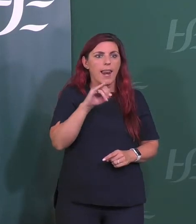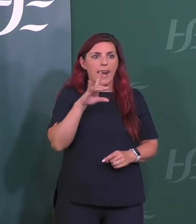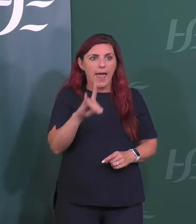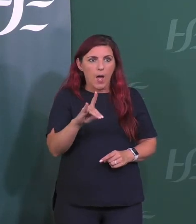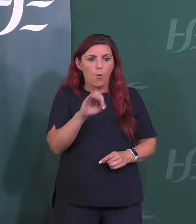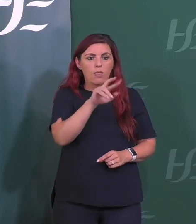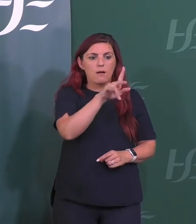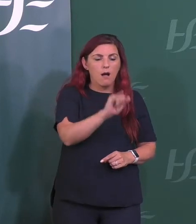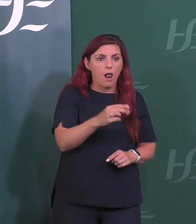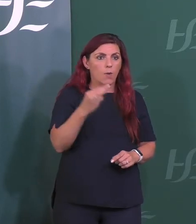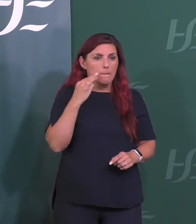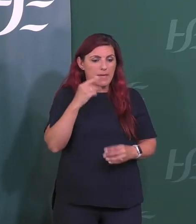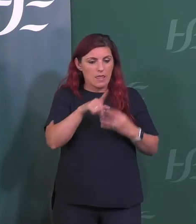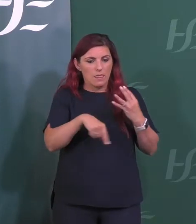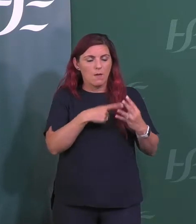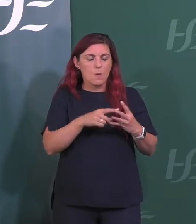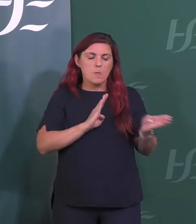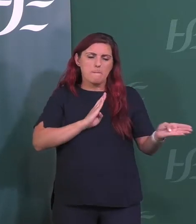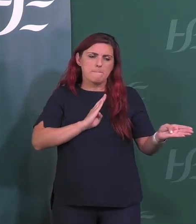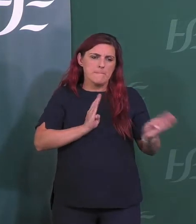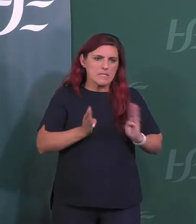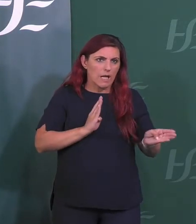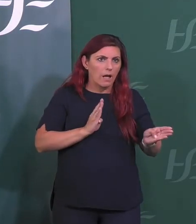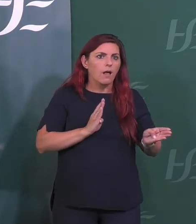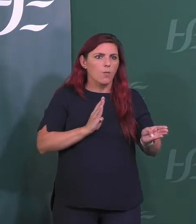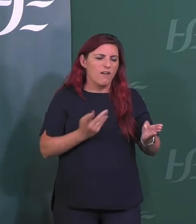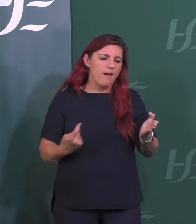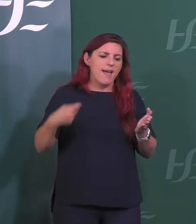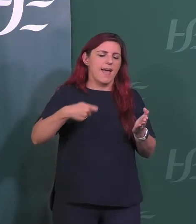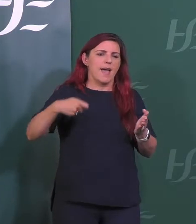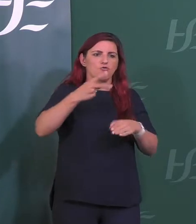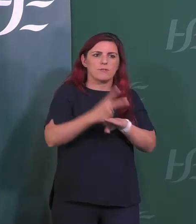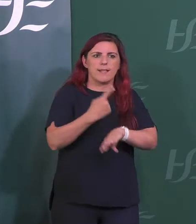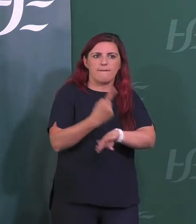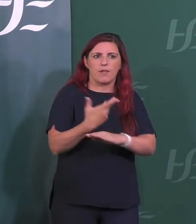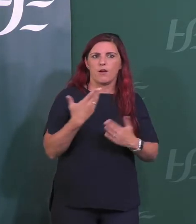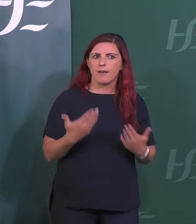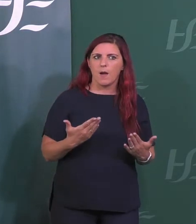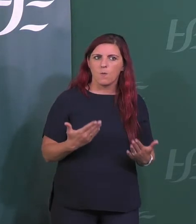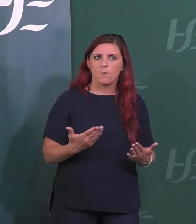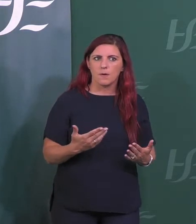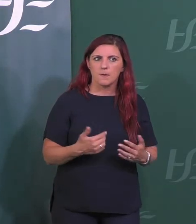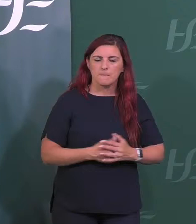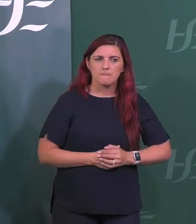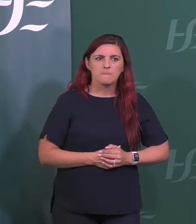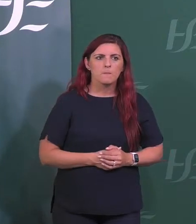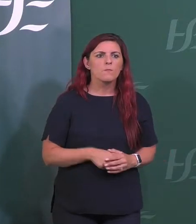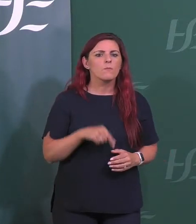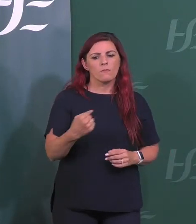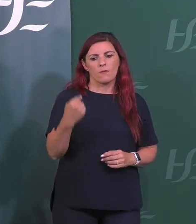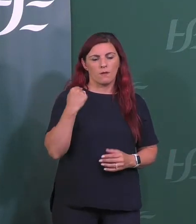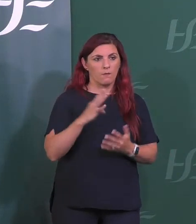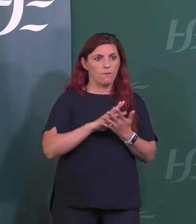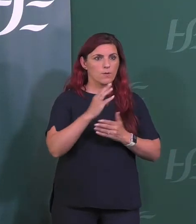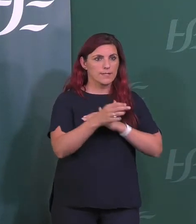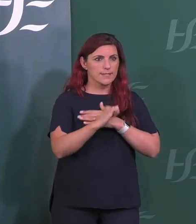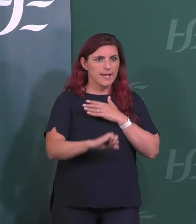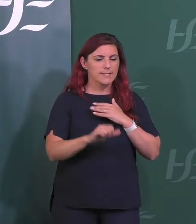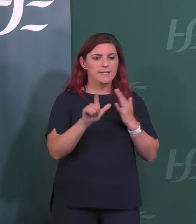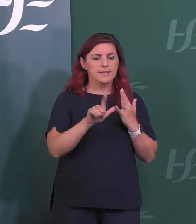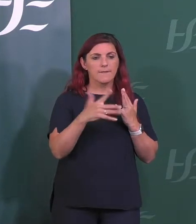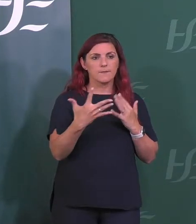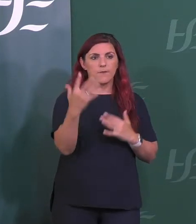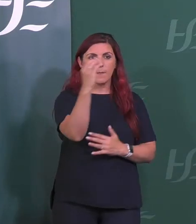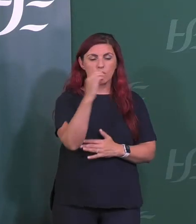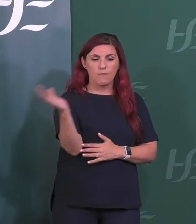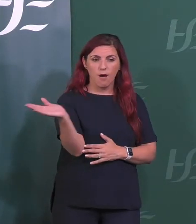particularly busy. Additional capacity is being put in place in some of those places, particularly in Louth. In the past 14 days, 75%